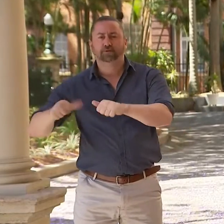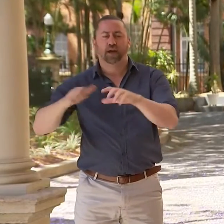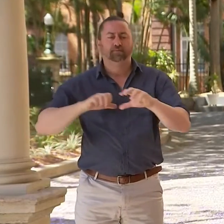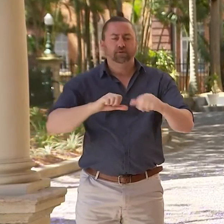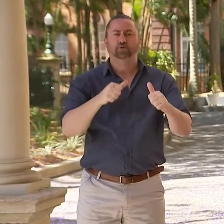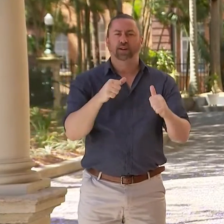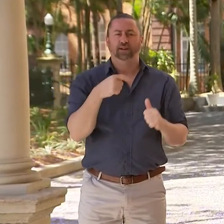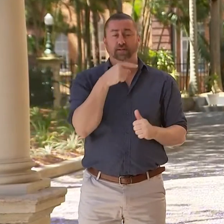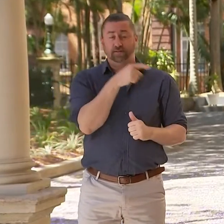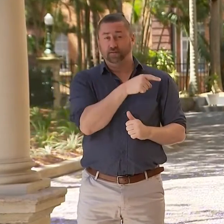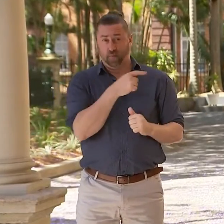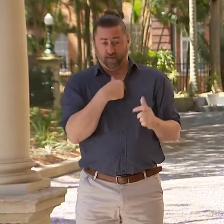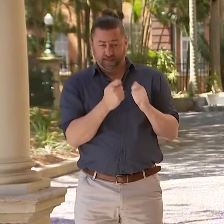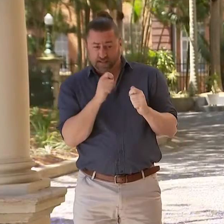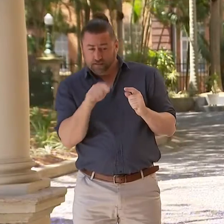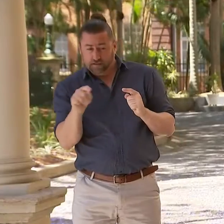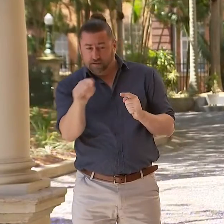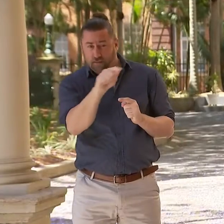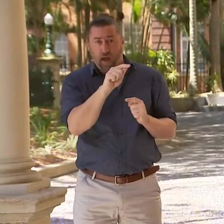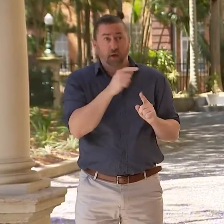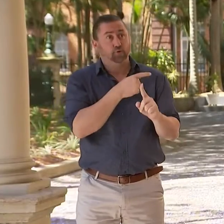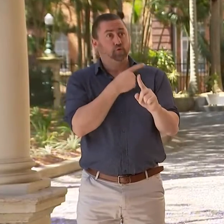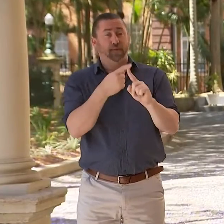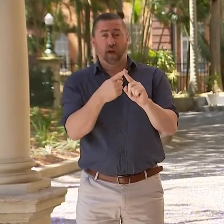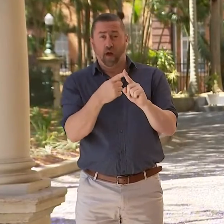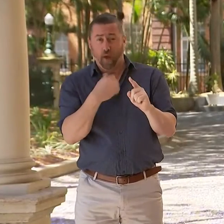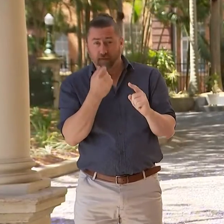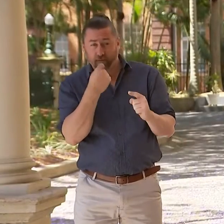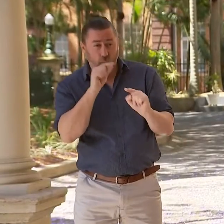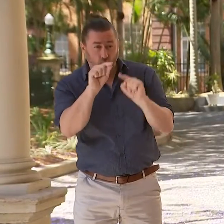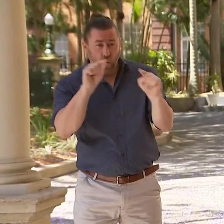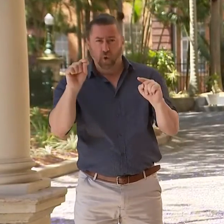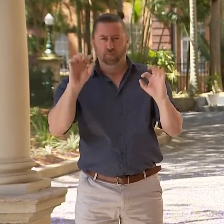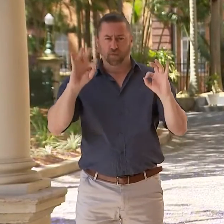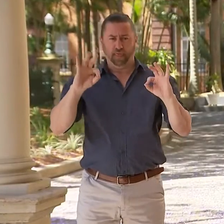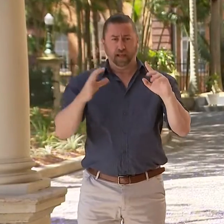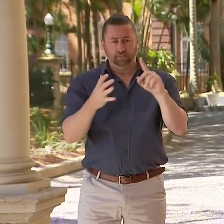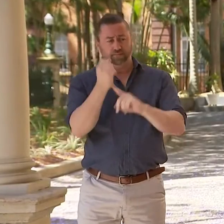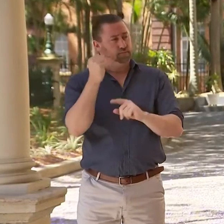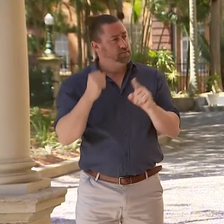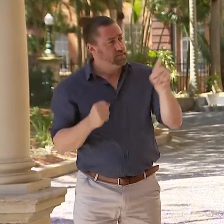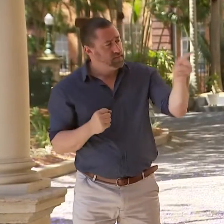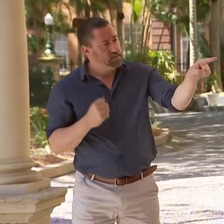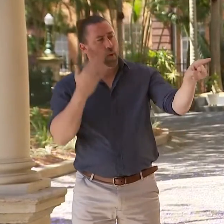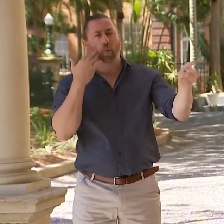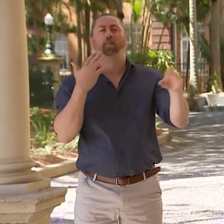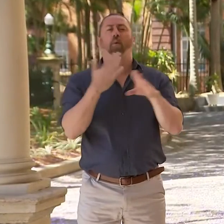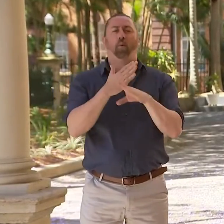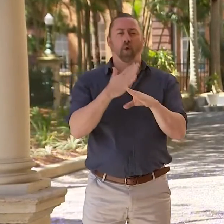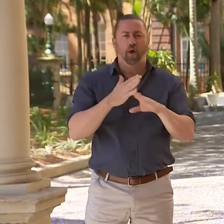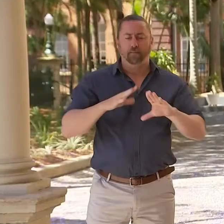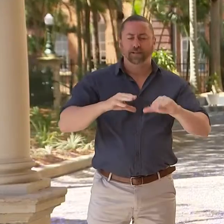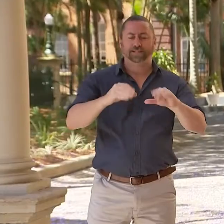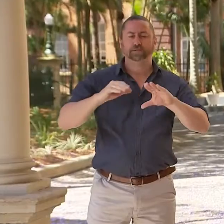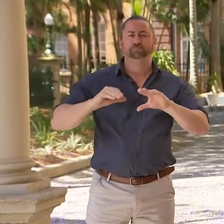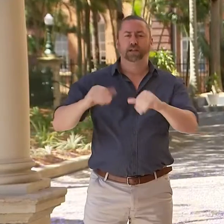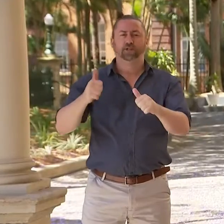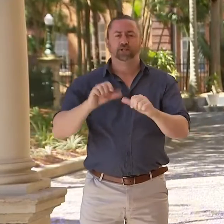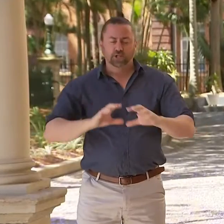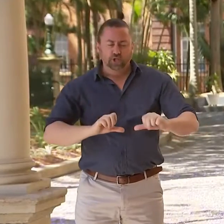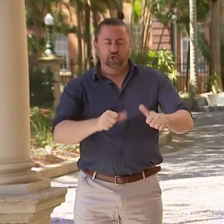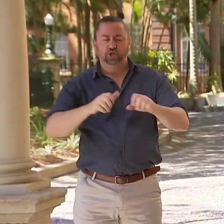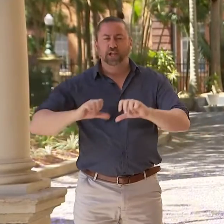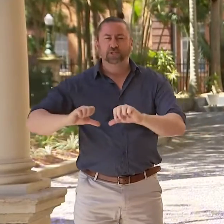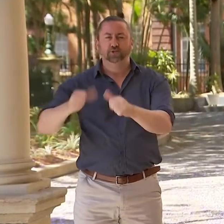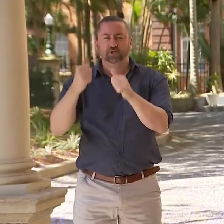But so far, we haven't found any positives related to her. So she was working in a massage Yes, yes, yes,